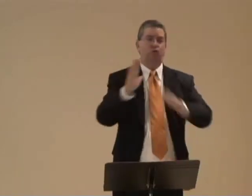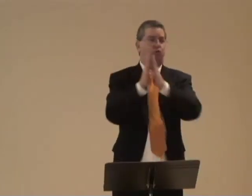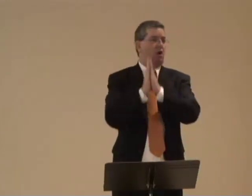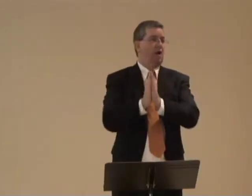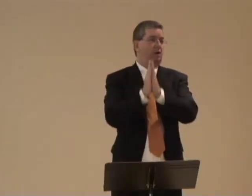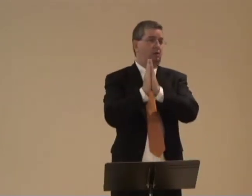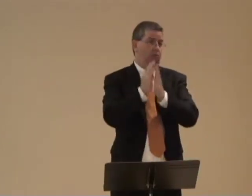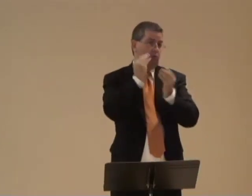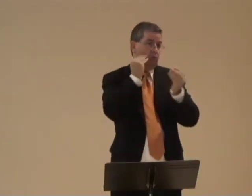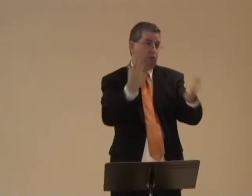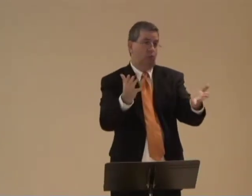God.